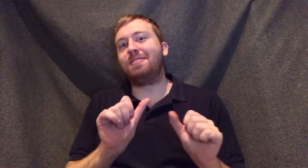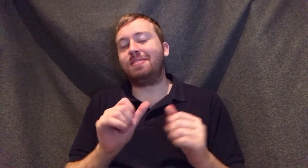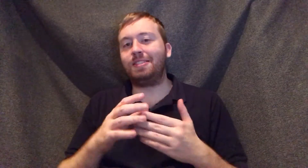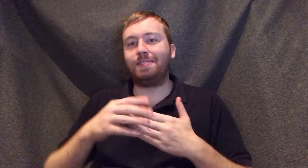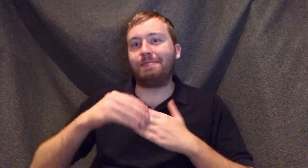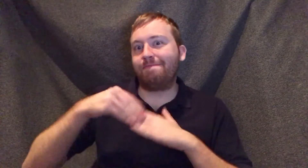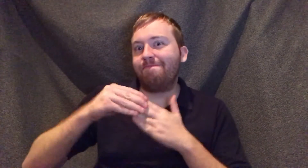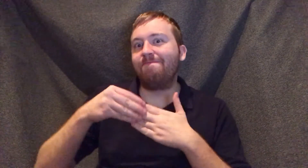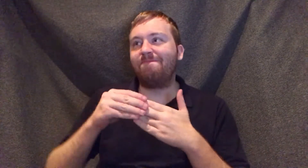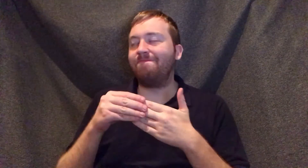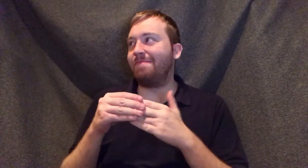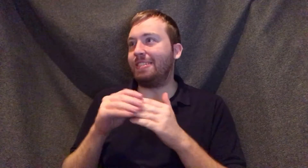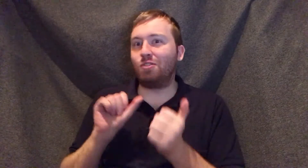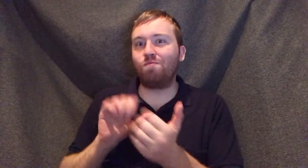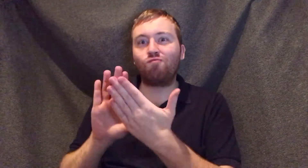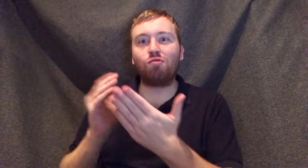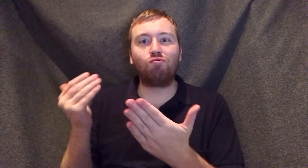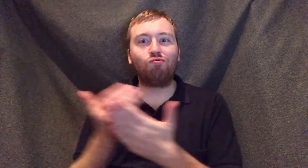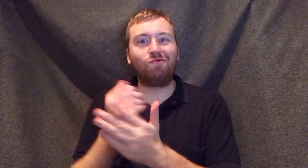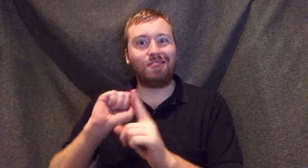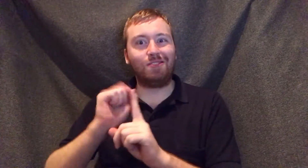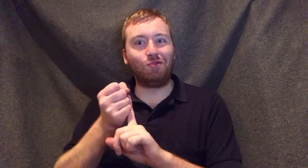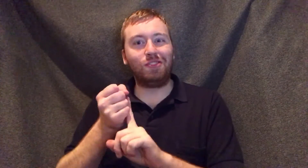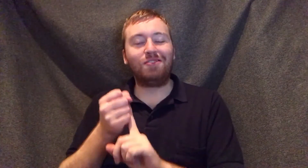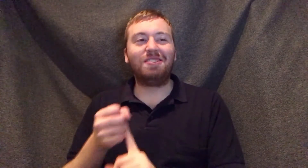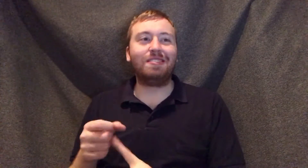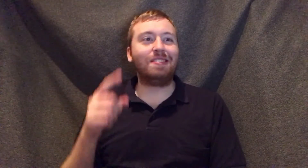Matt is 50. He was diagnosed with autism just a few years ago.